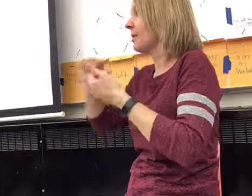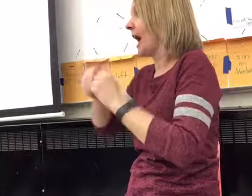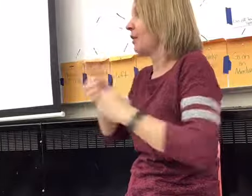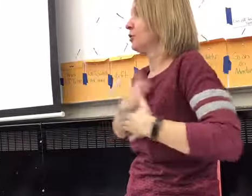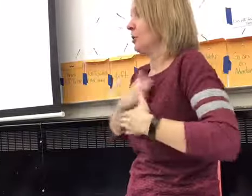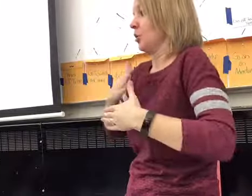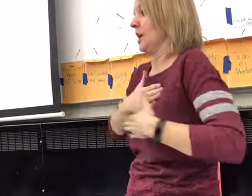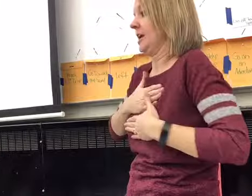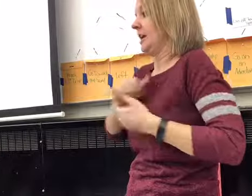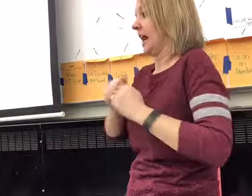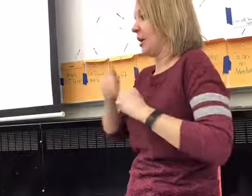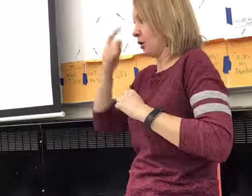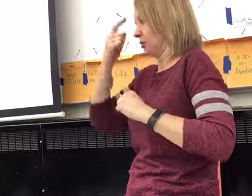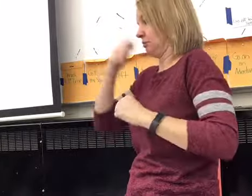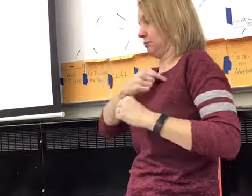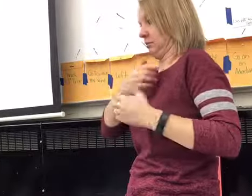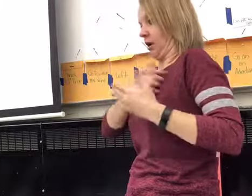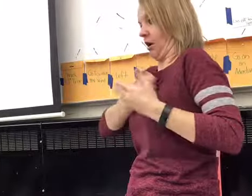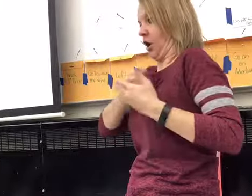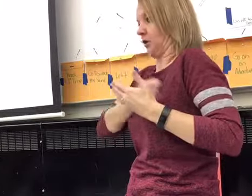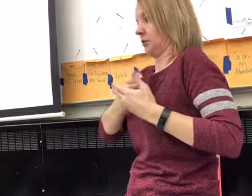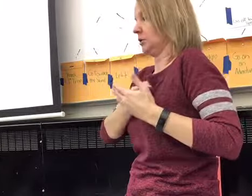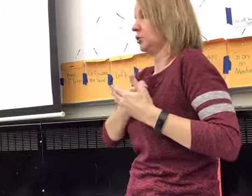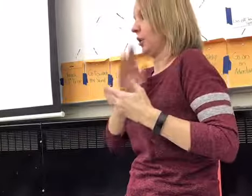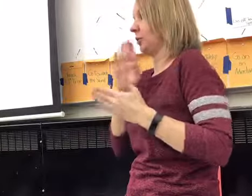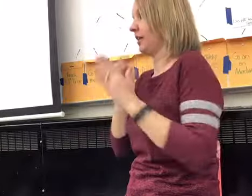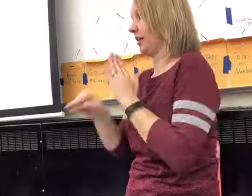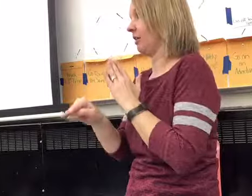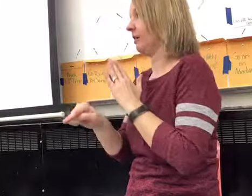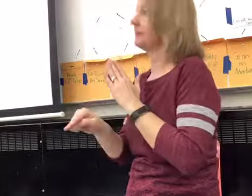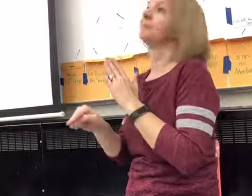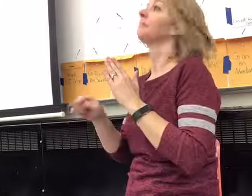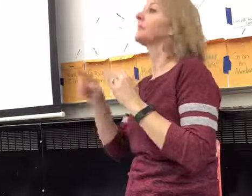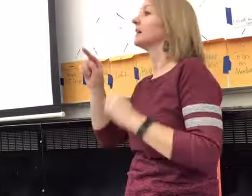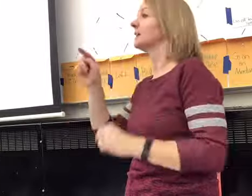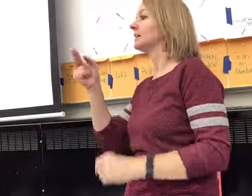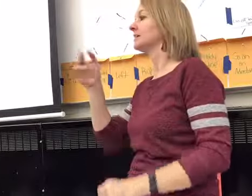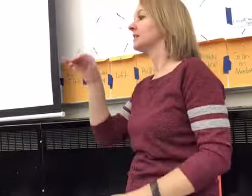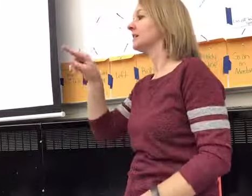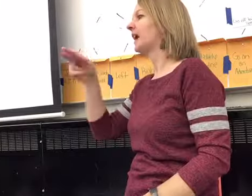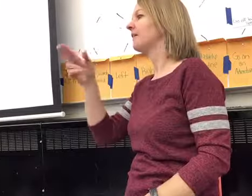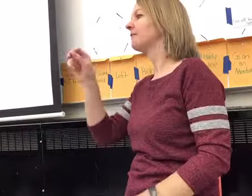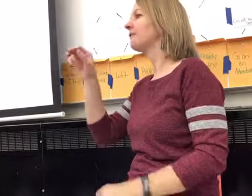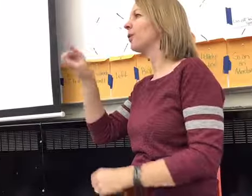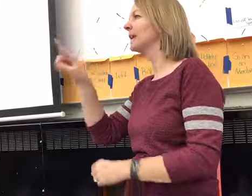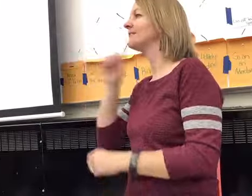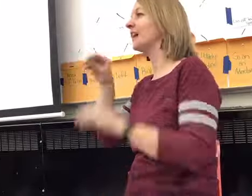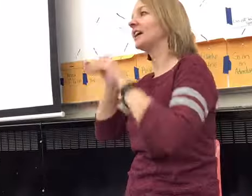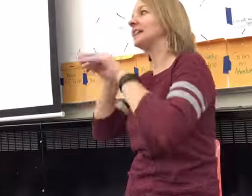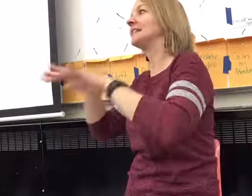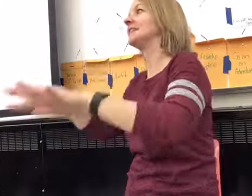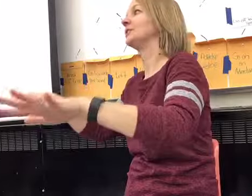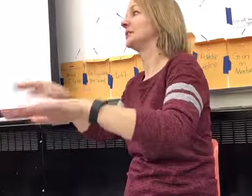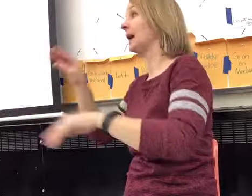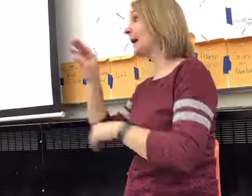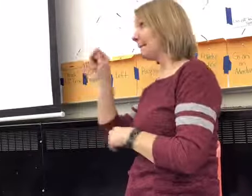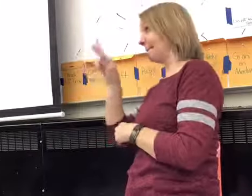heart beat. So it eventually kills you. Now, the thing about typhoid is it is very, very contagious. Well, Typhoid Mary was a carrier, which means that she